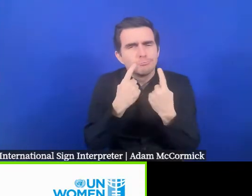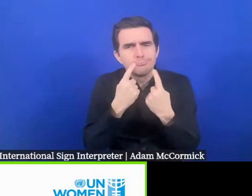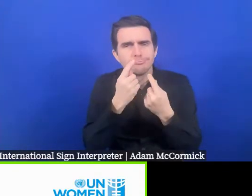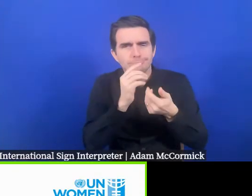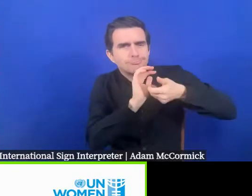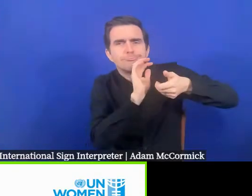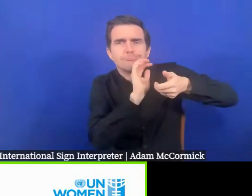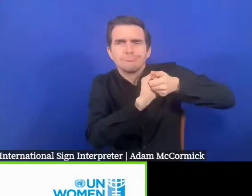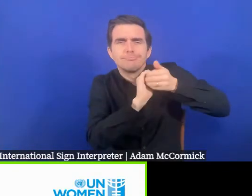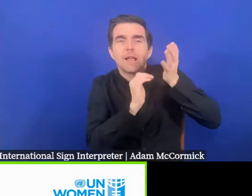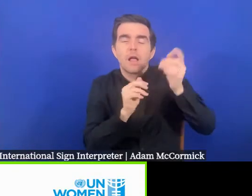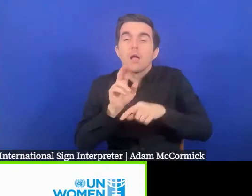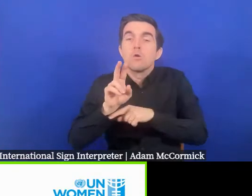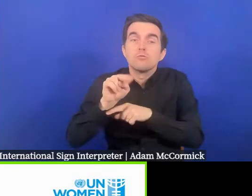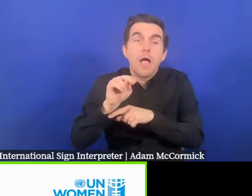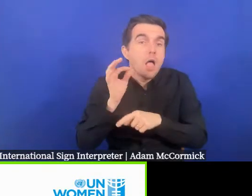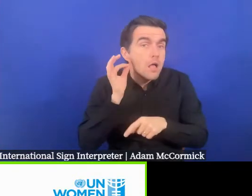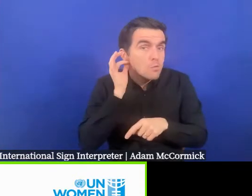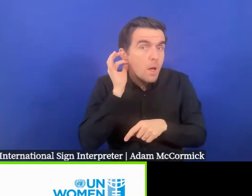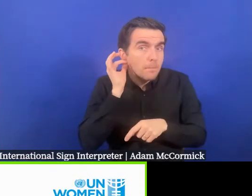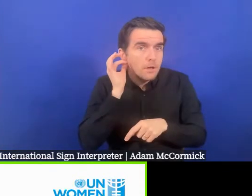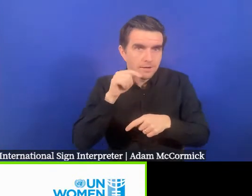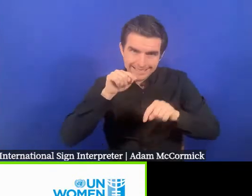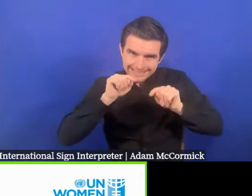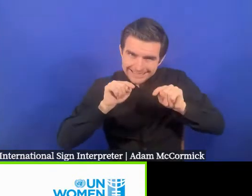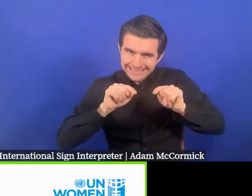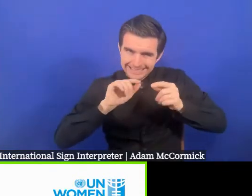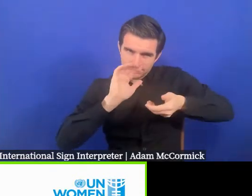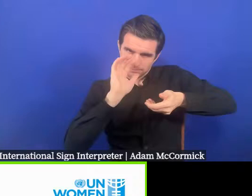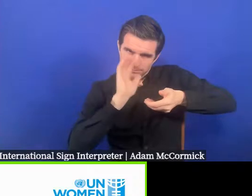deal with some of those challenges in terms of